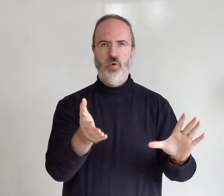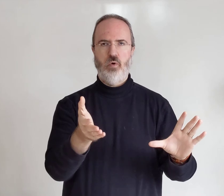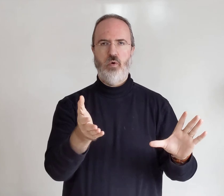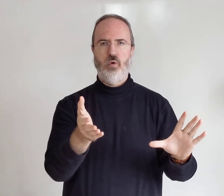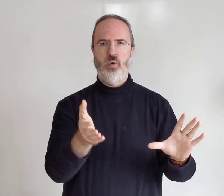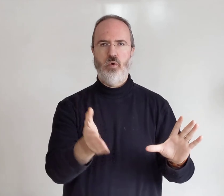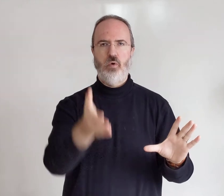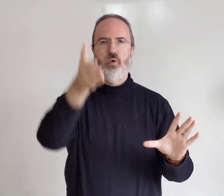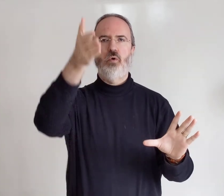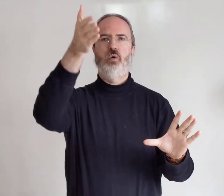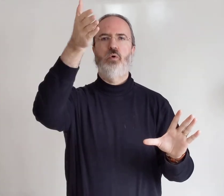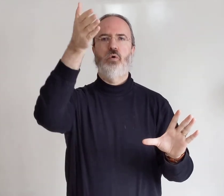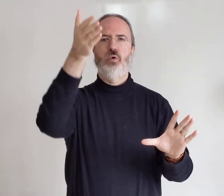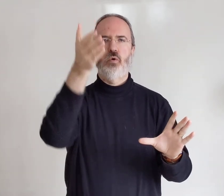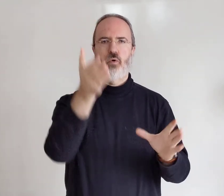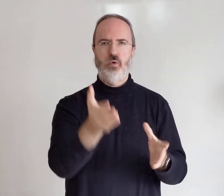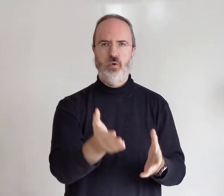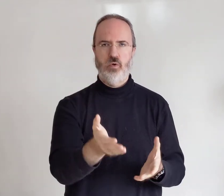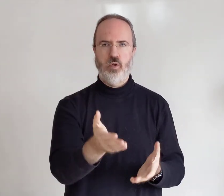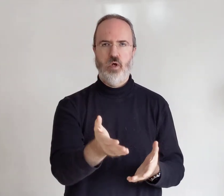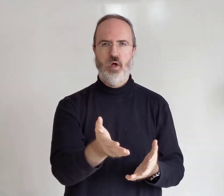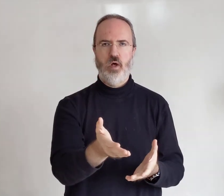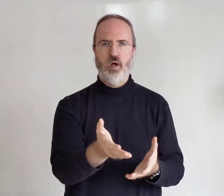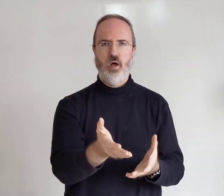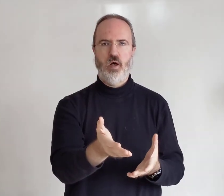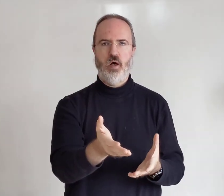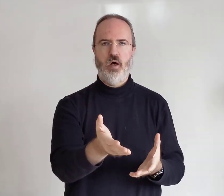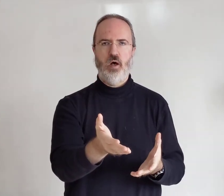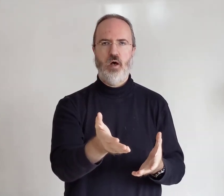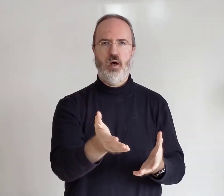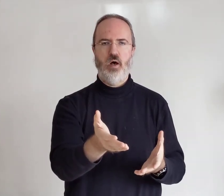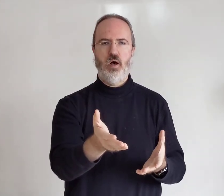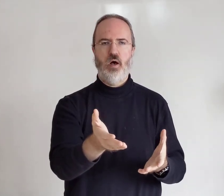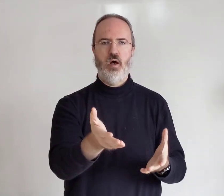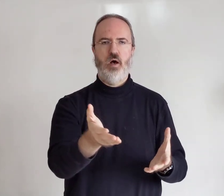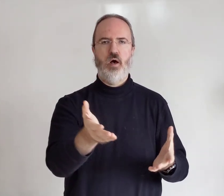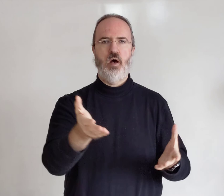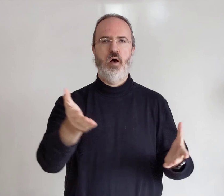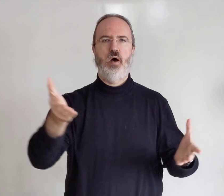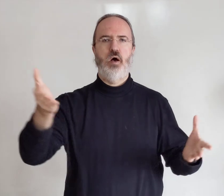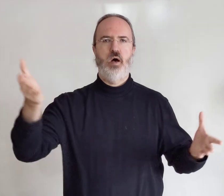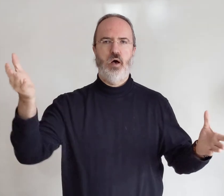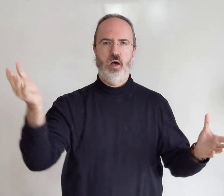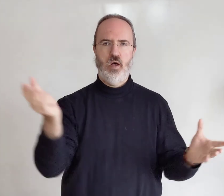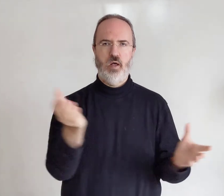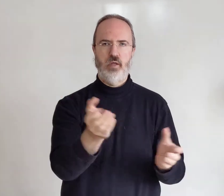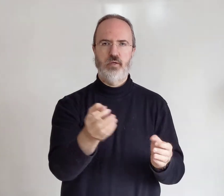O God O God